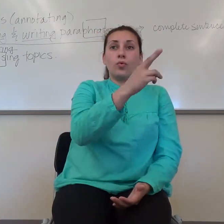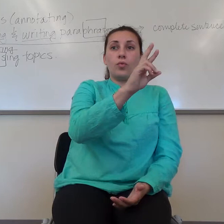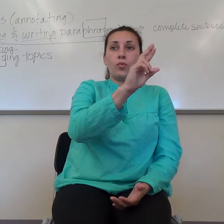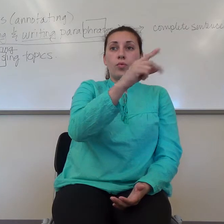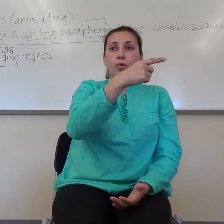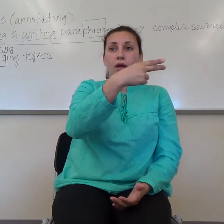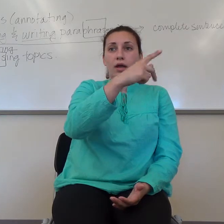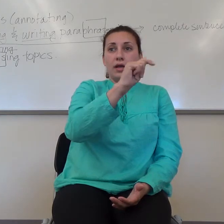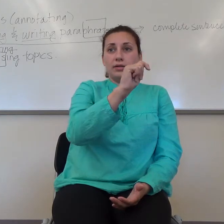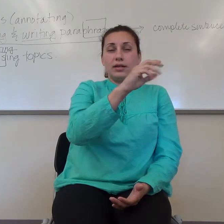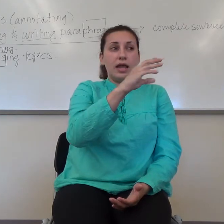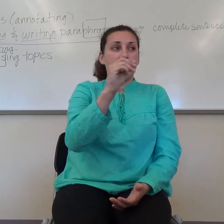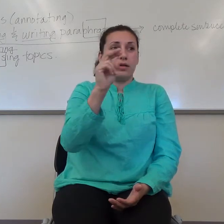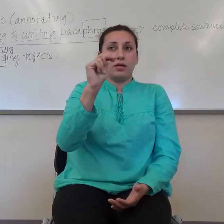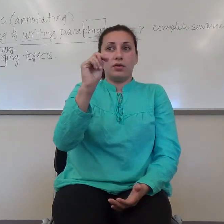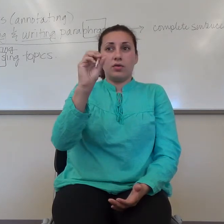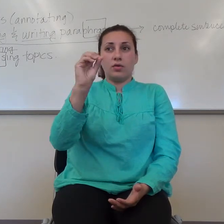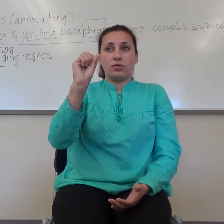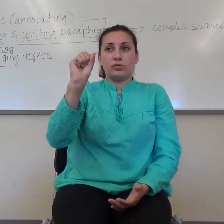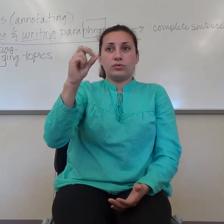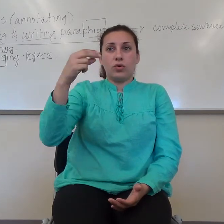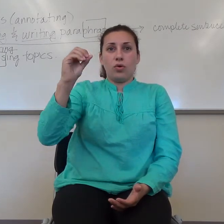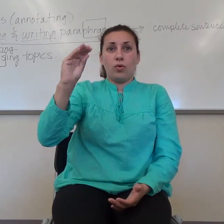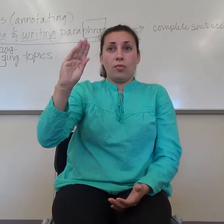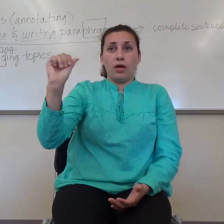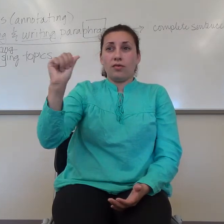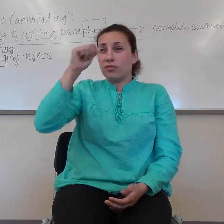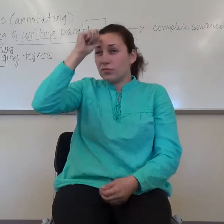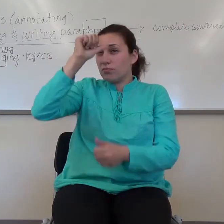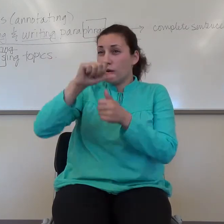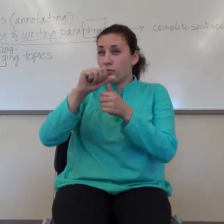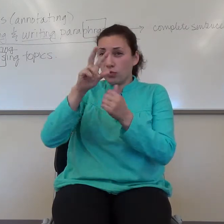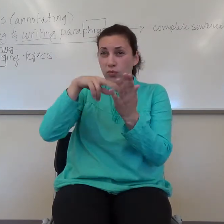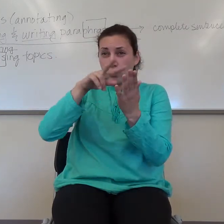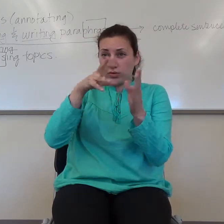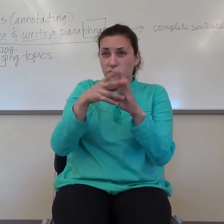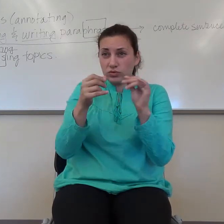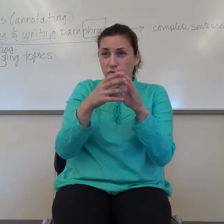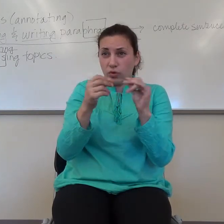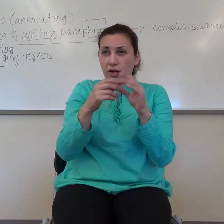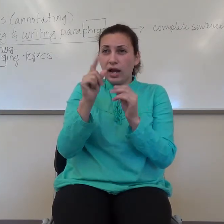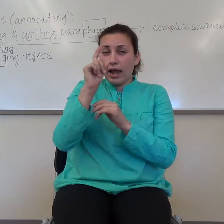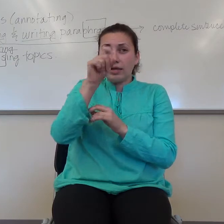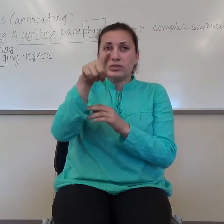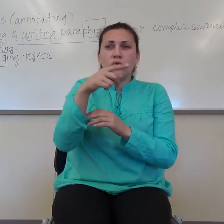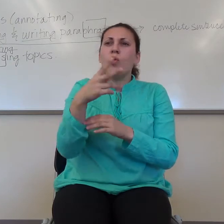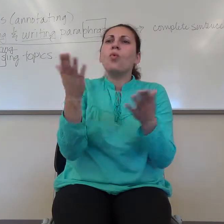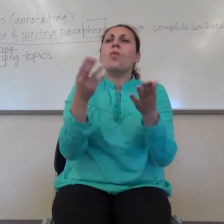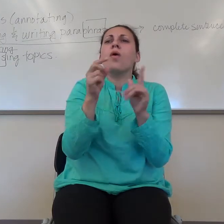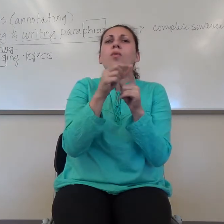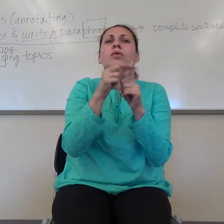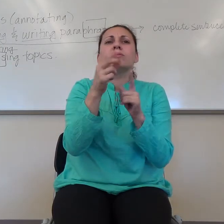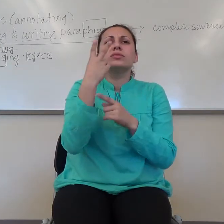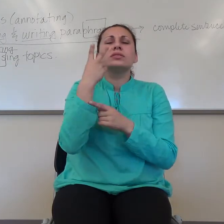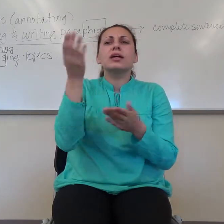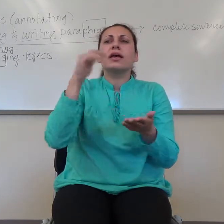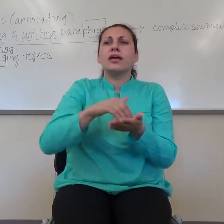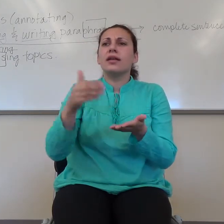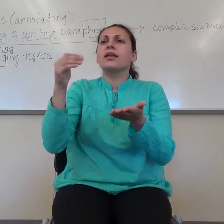Remember, we looked through here and we said, what's repeated over and over again? Write and